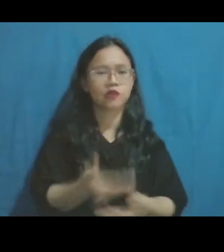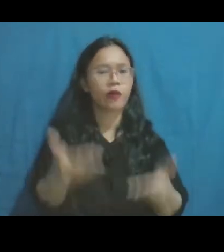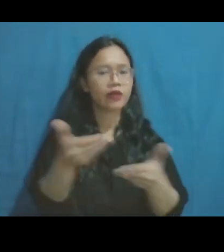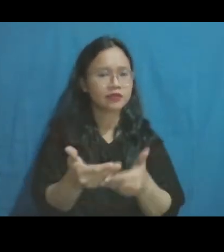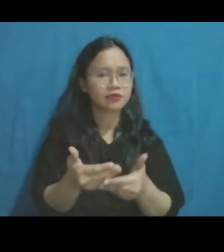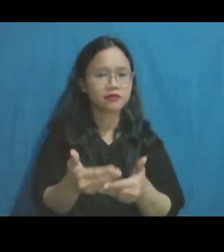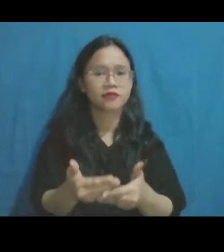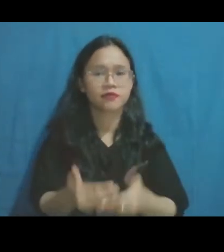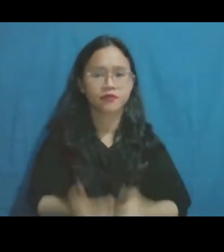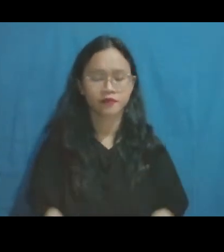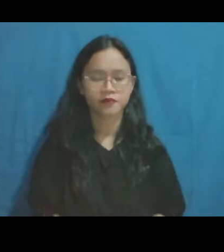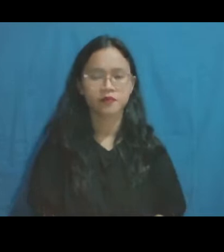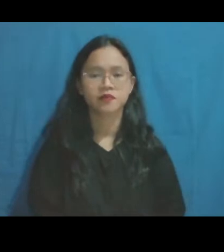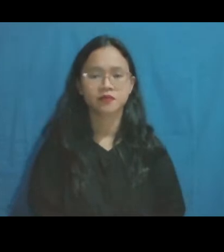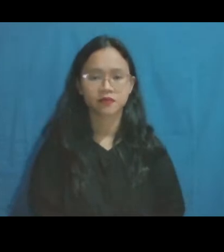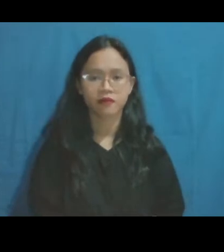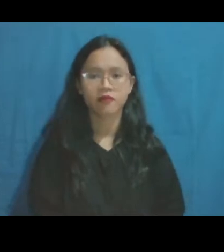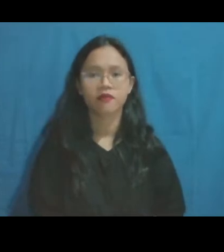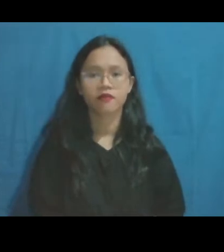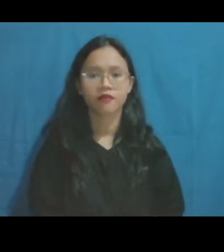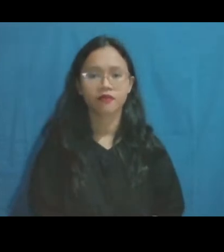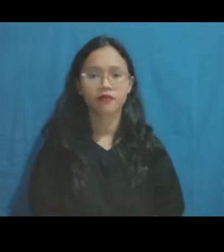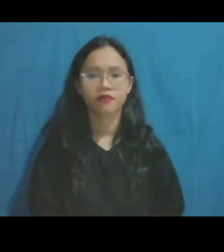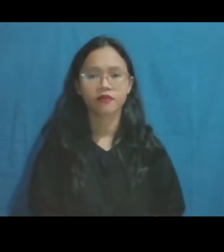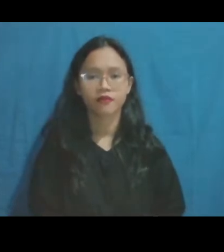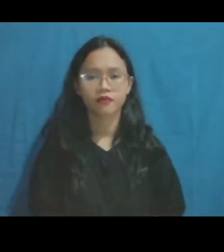I was in